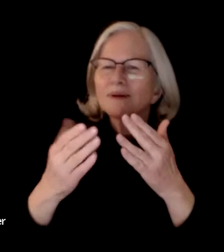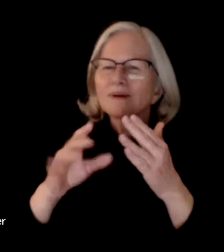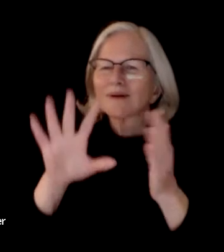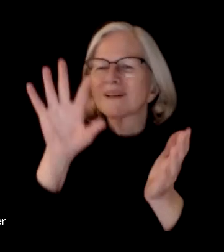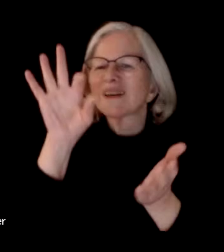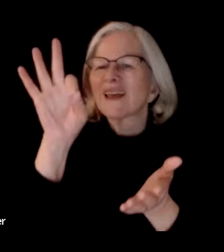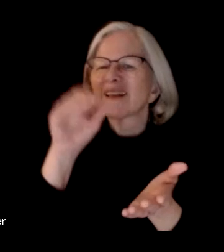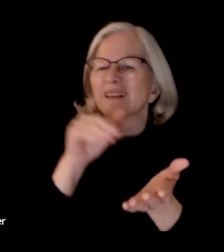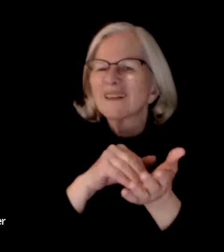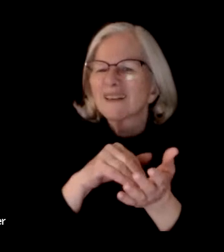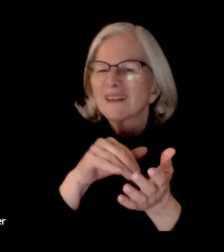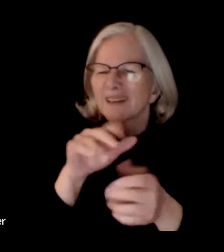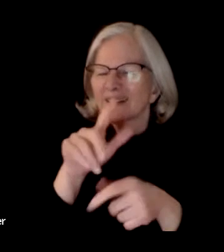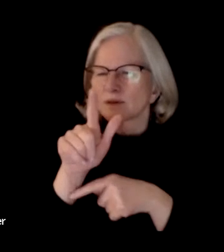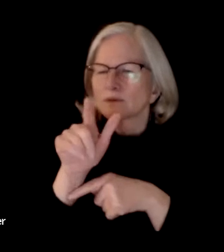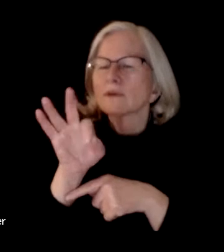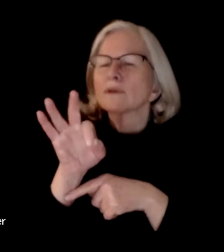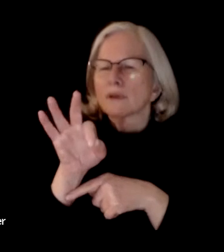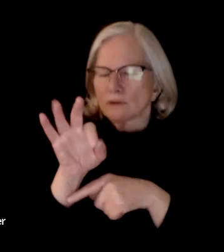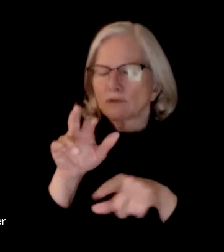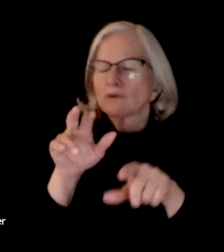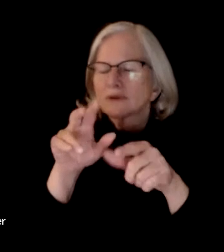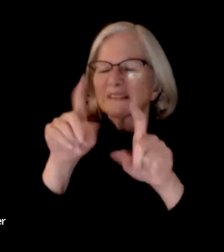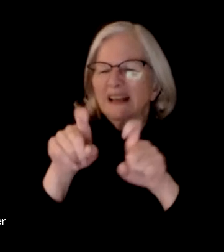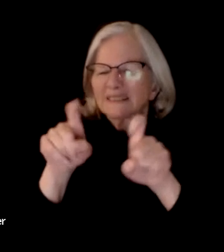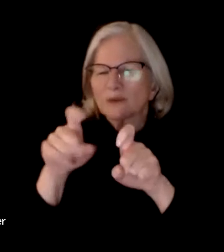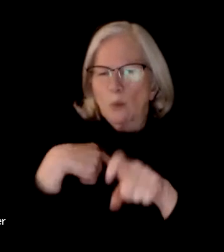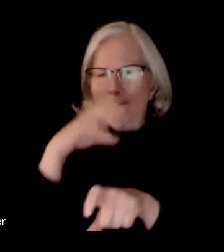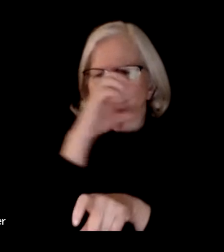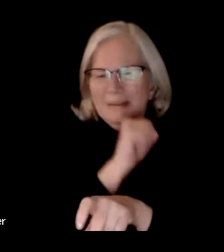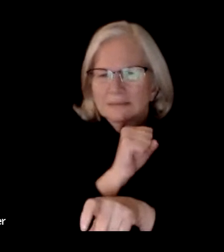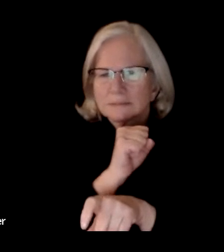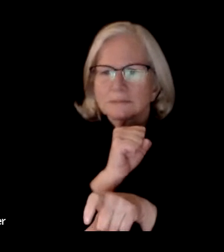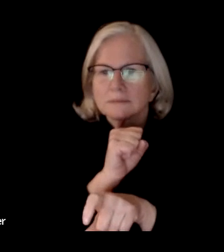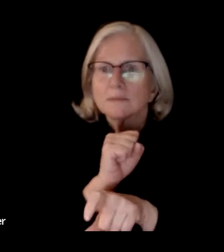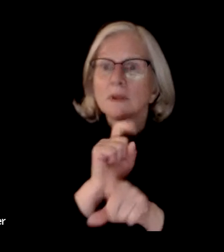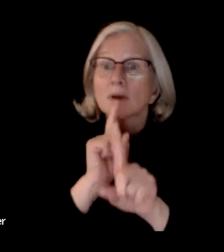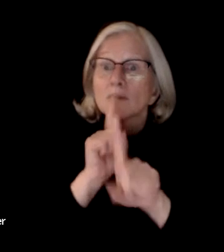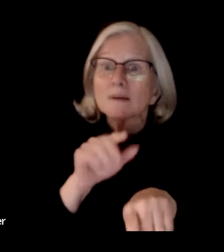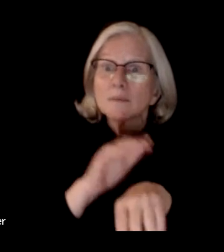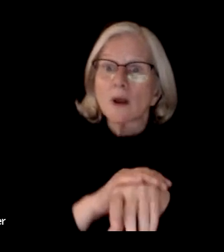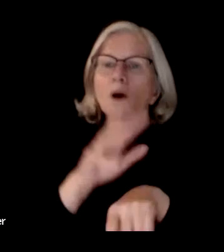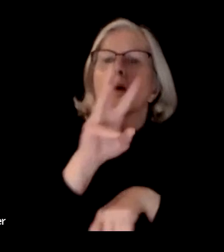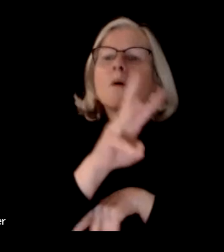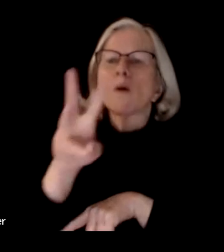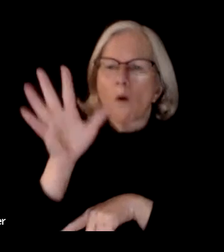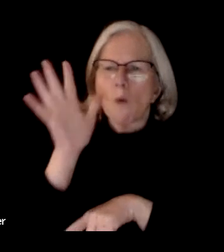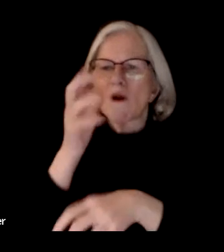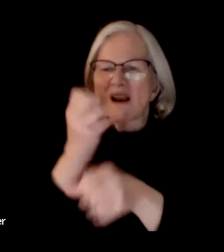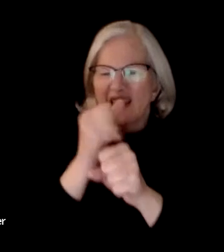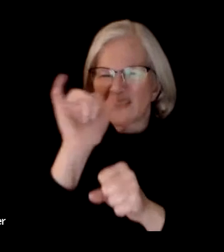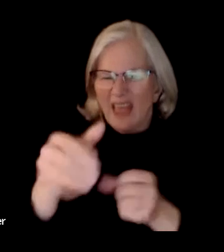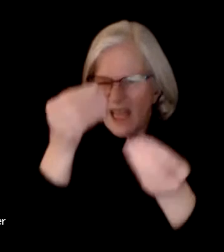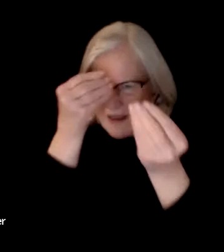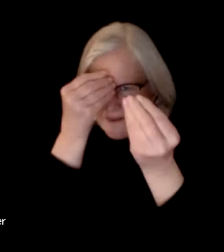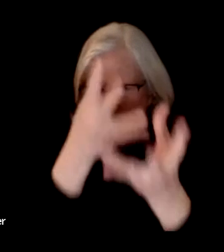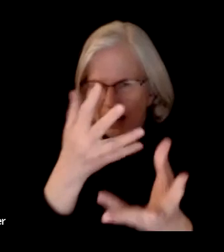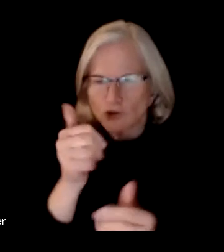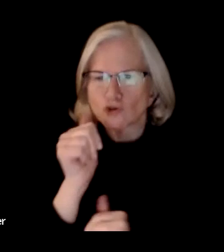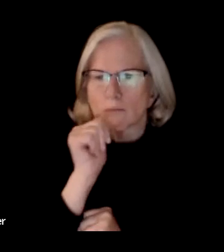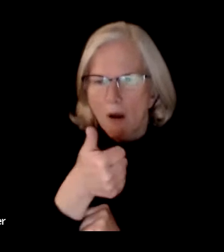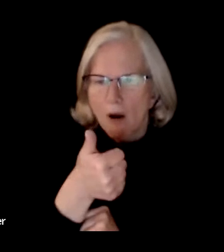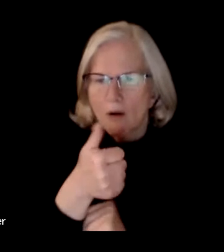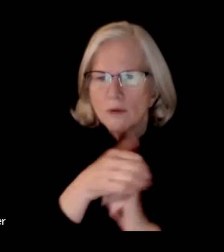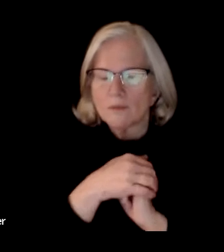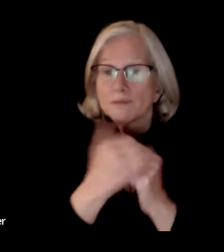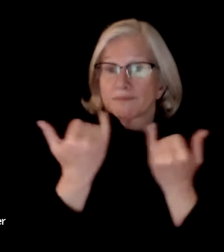9,193 tests. These tests will be reported on the web tomorrow. And with that, I will turn